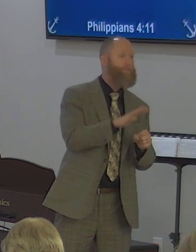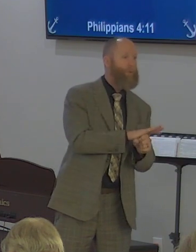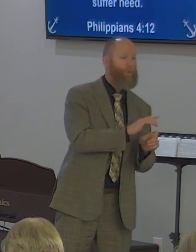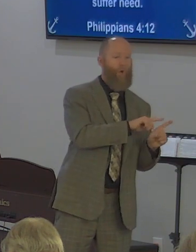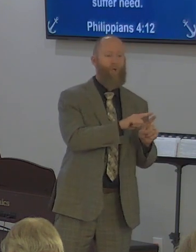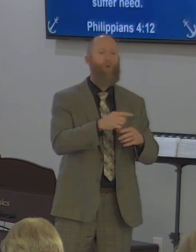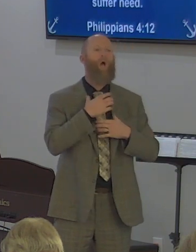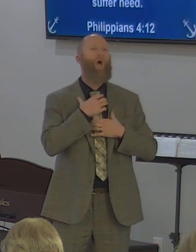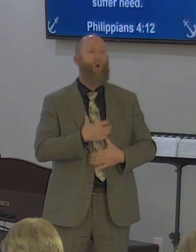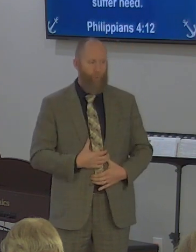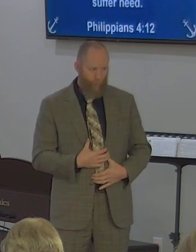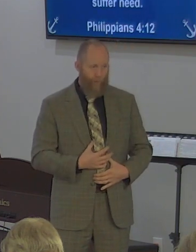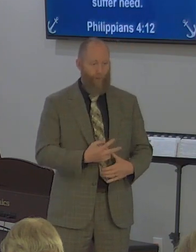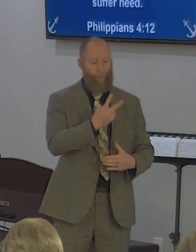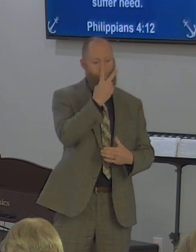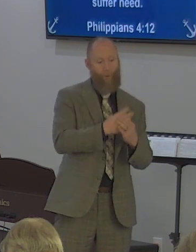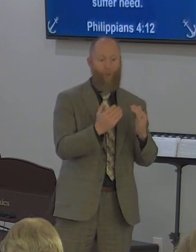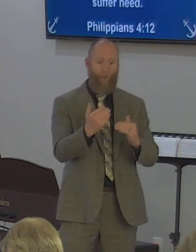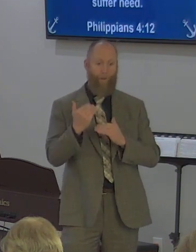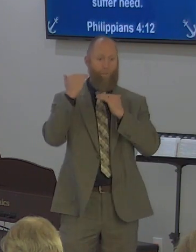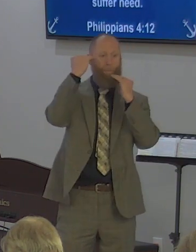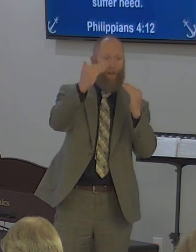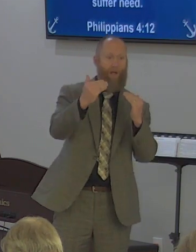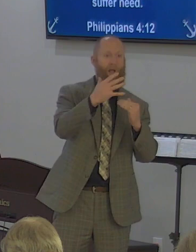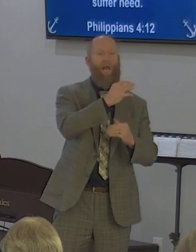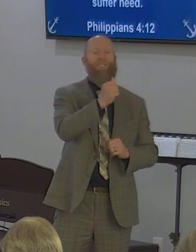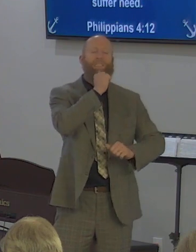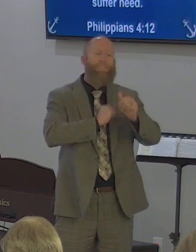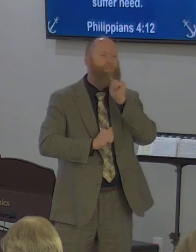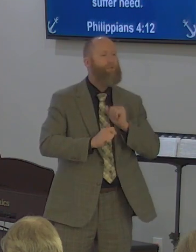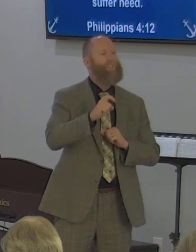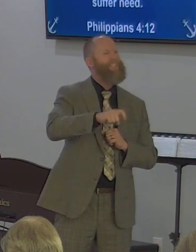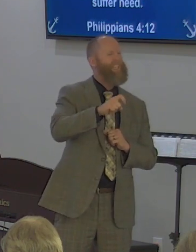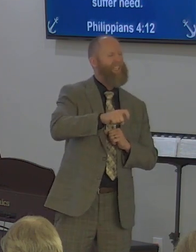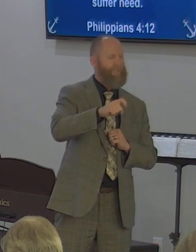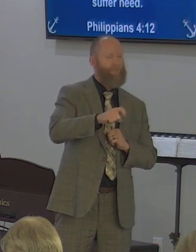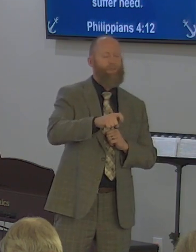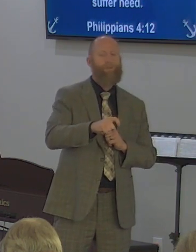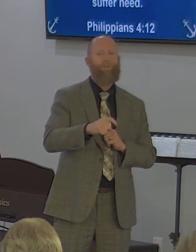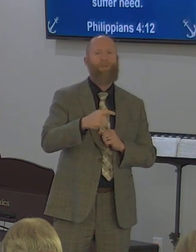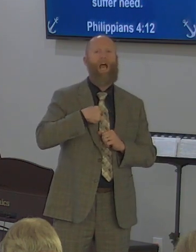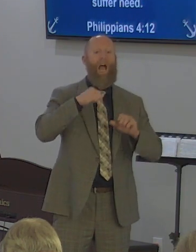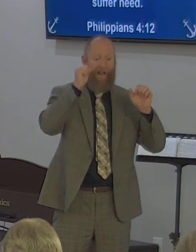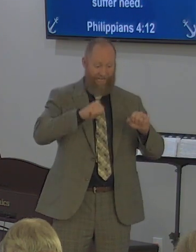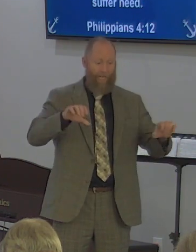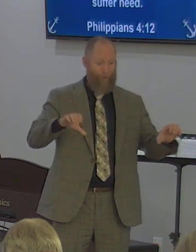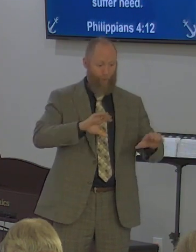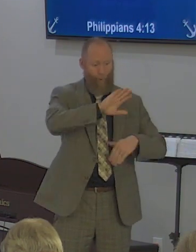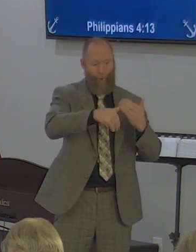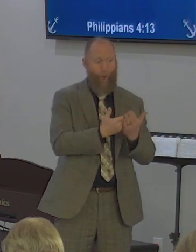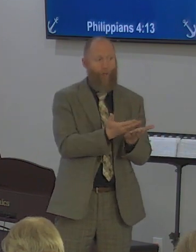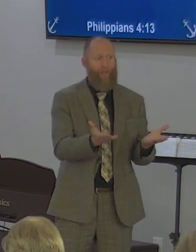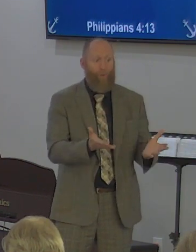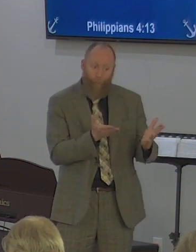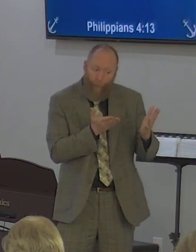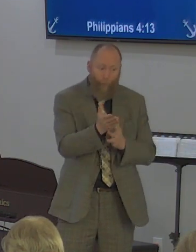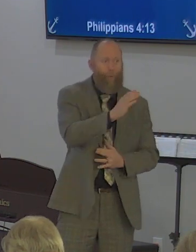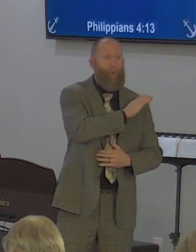hungry, both to abound and to suffer need. I can do all things through Christ which strengtheneth